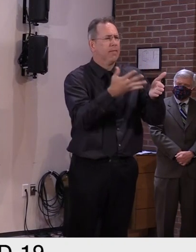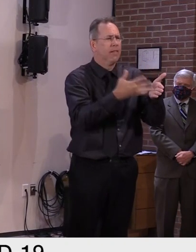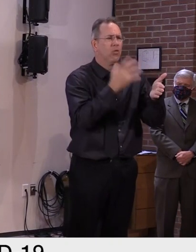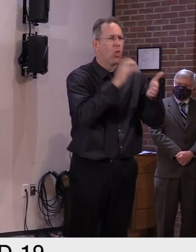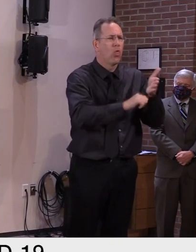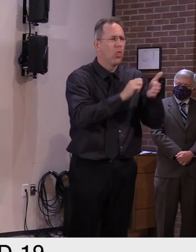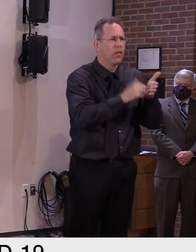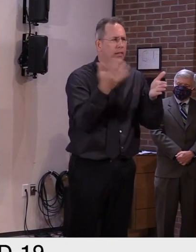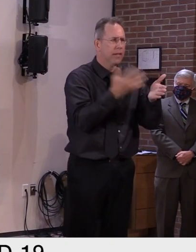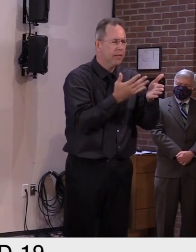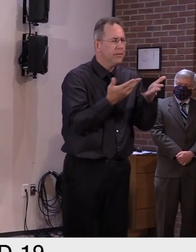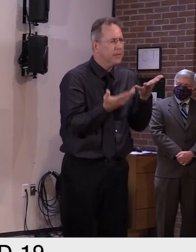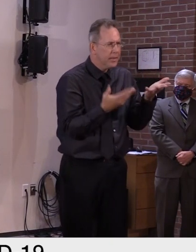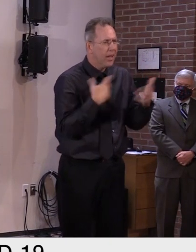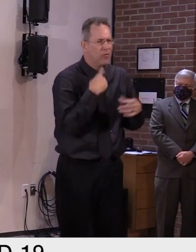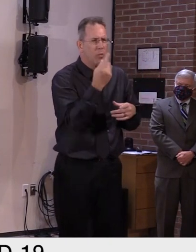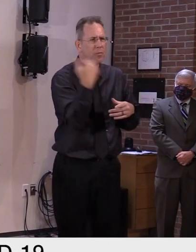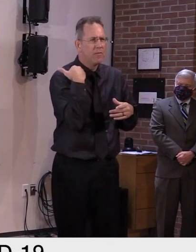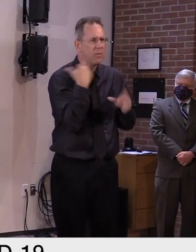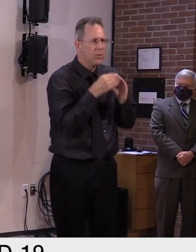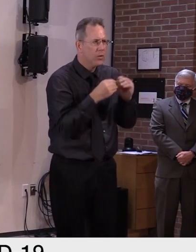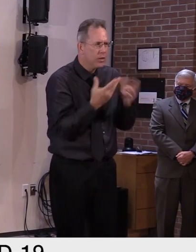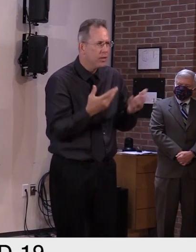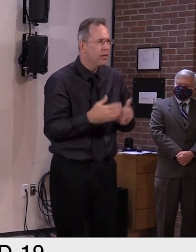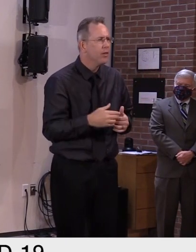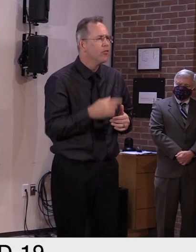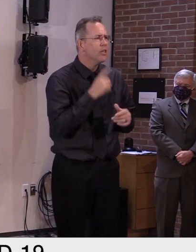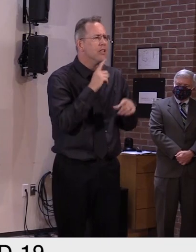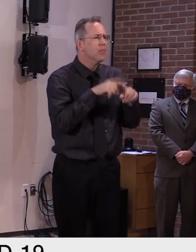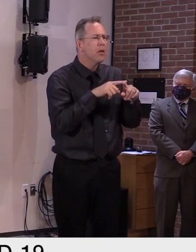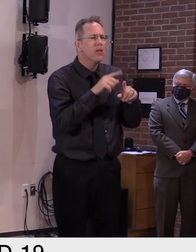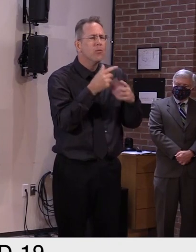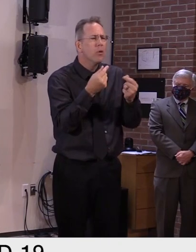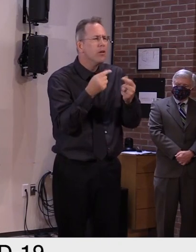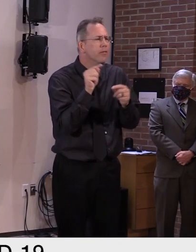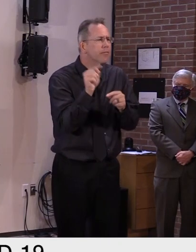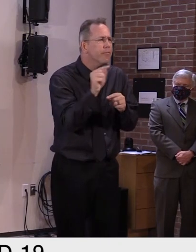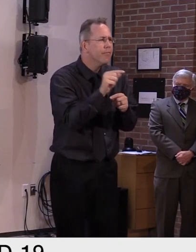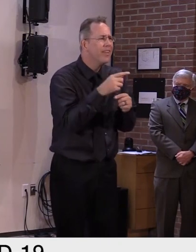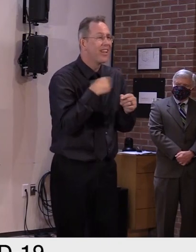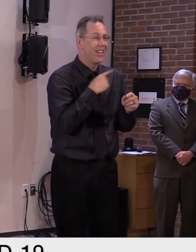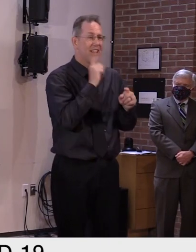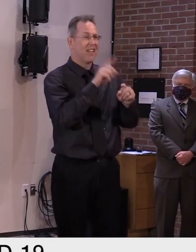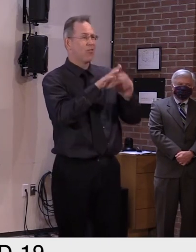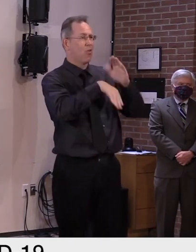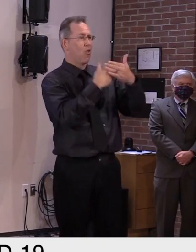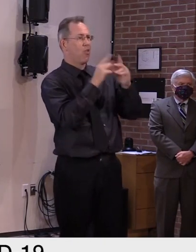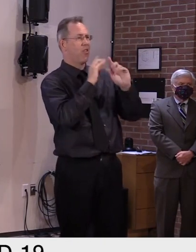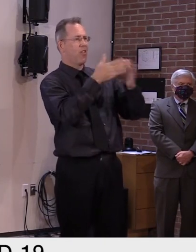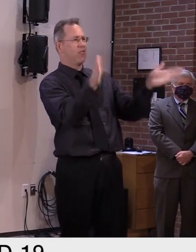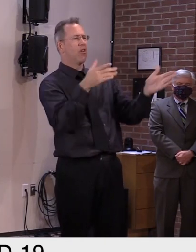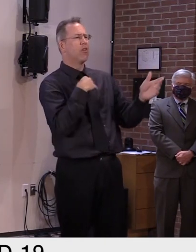tax situation of any individual is. So I don't have a general rule to provide, but we are monitoring that litigation.